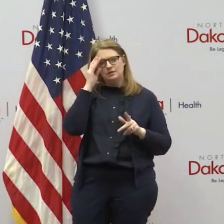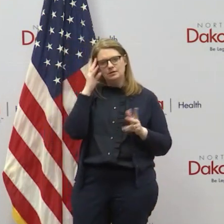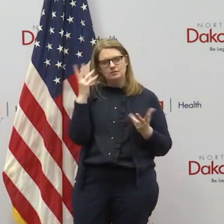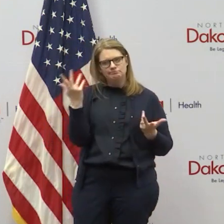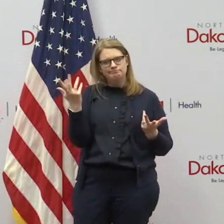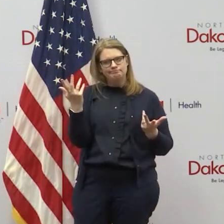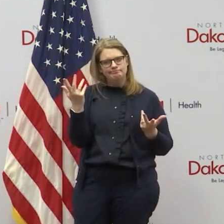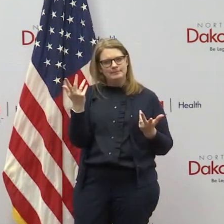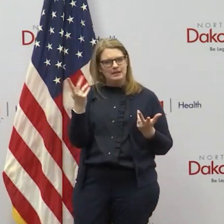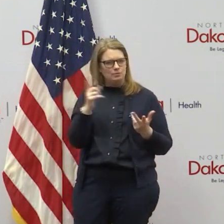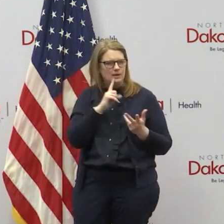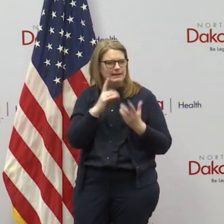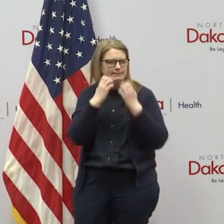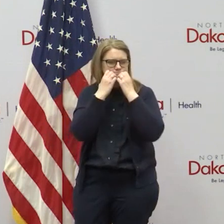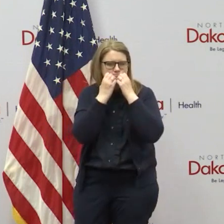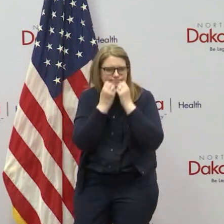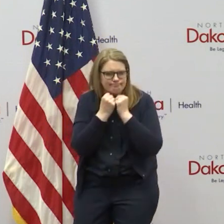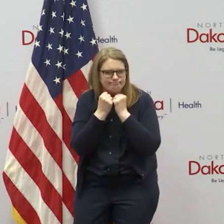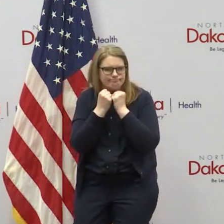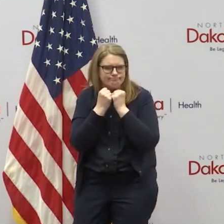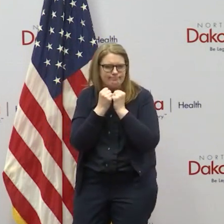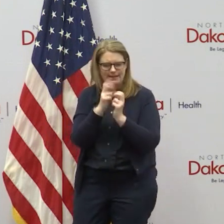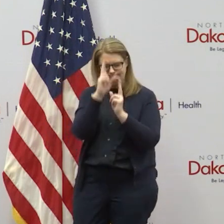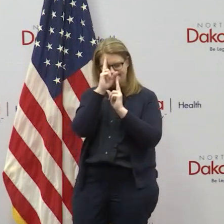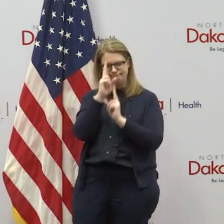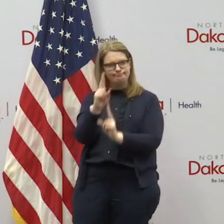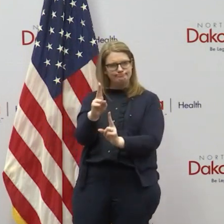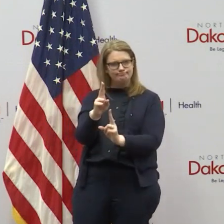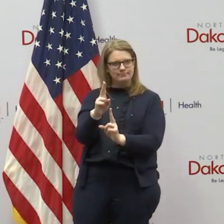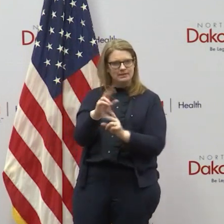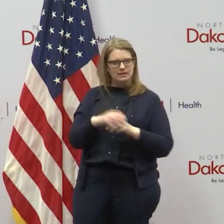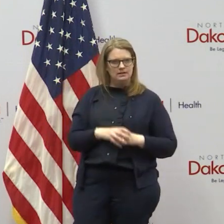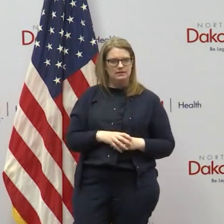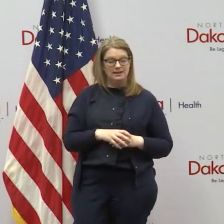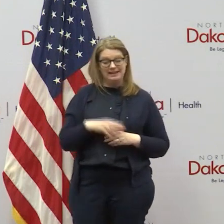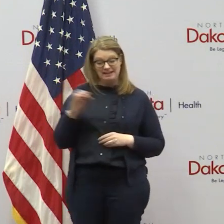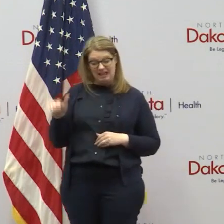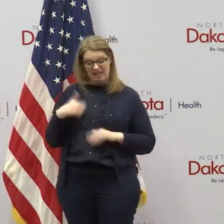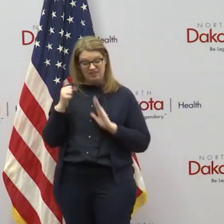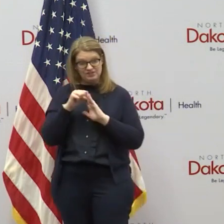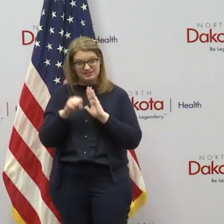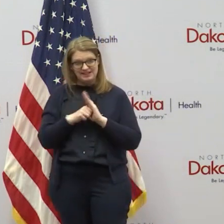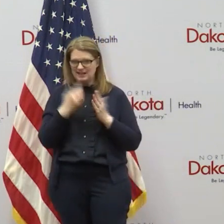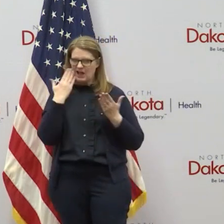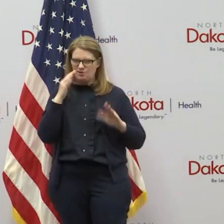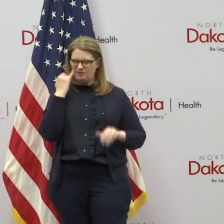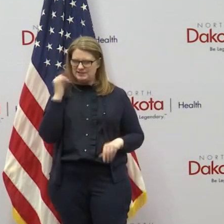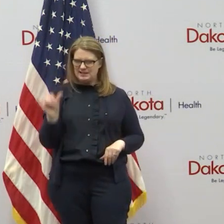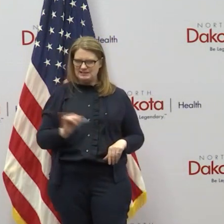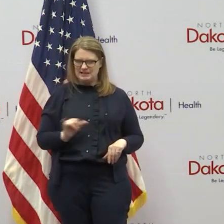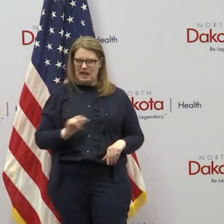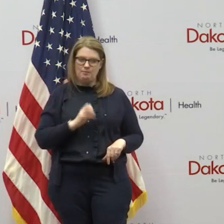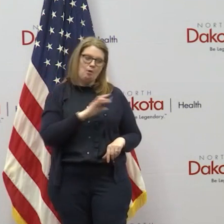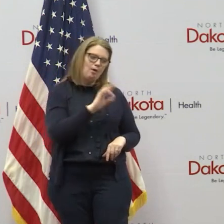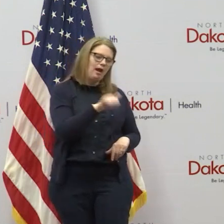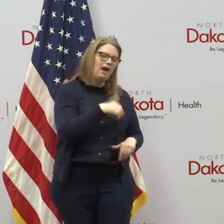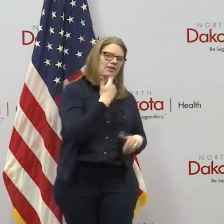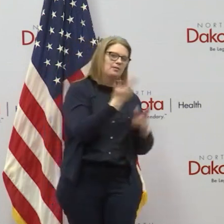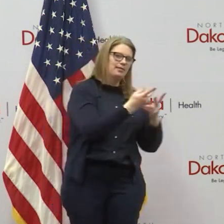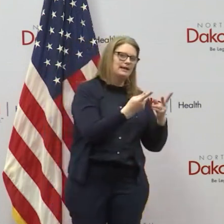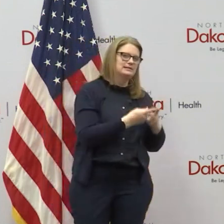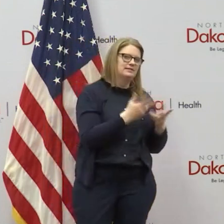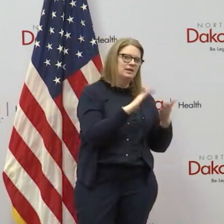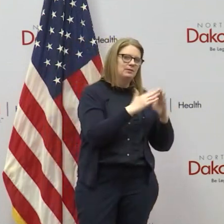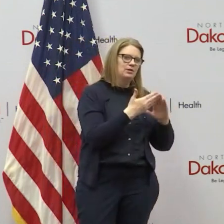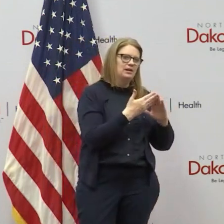just celebrate that, because I don't know that that's the way that it is in every other state in the nation or every other community